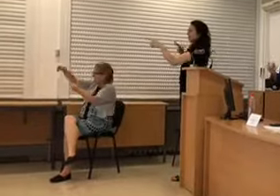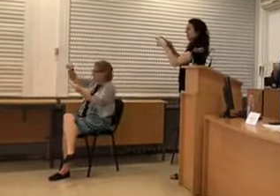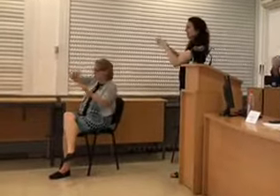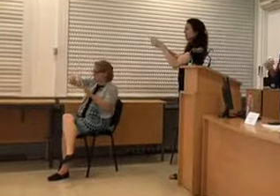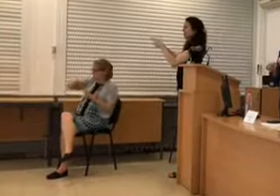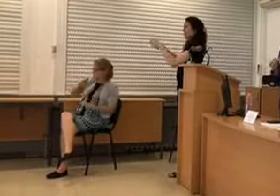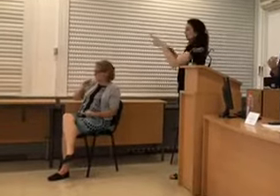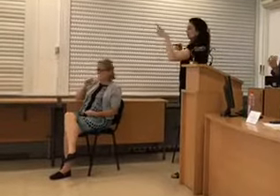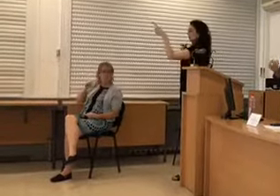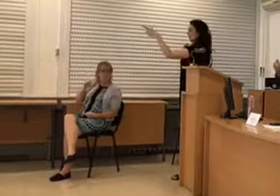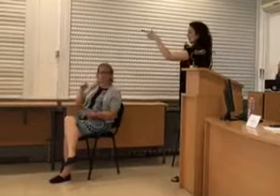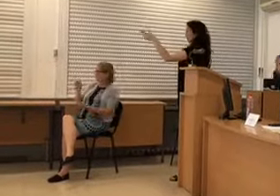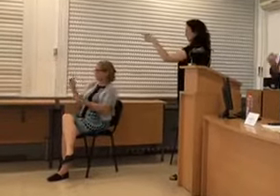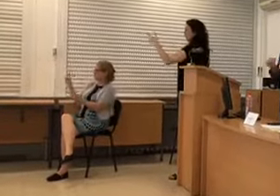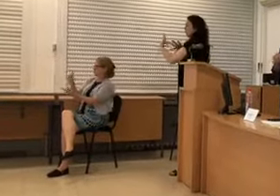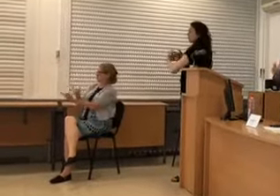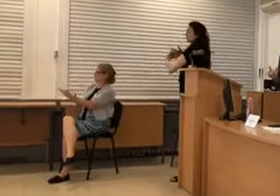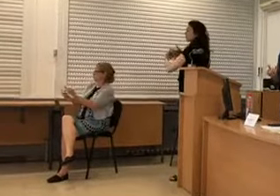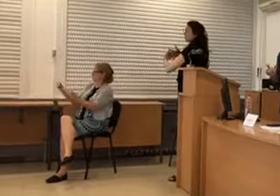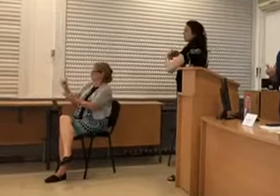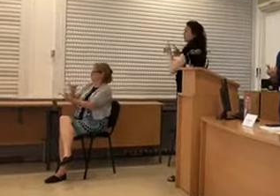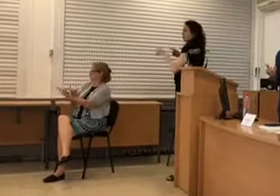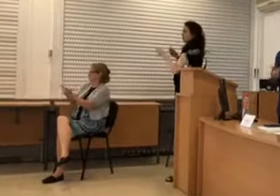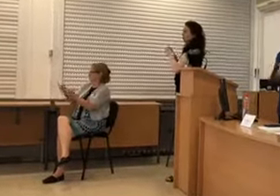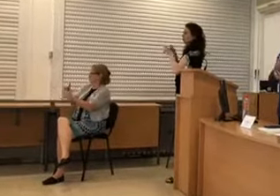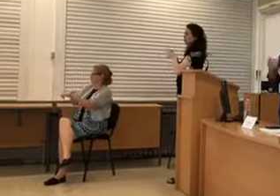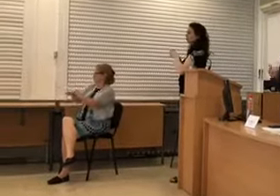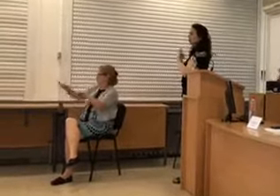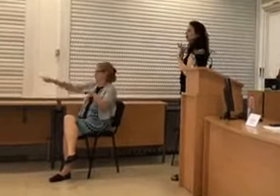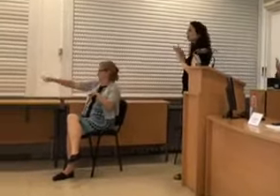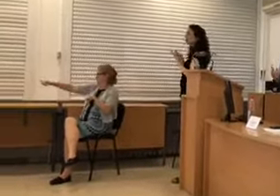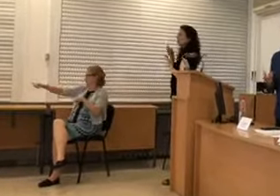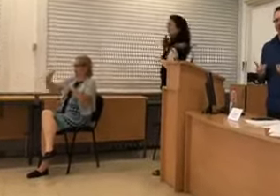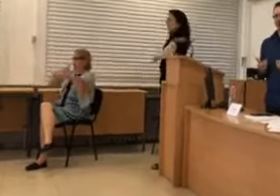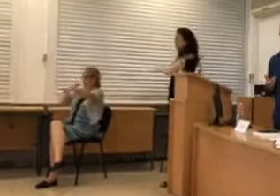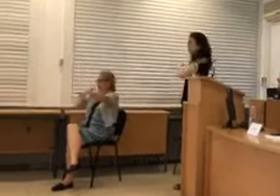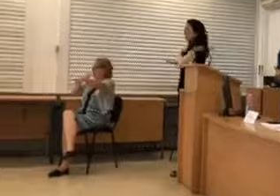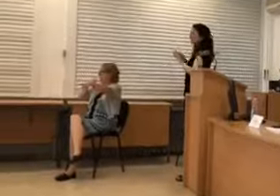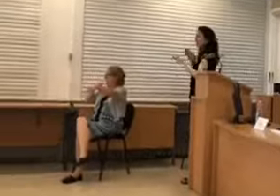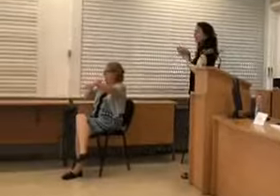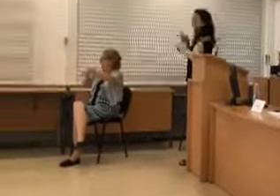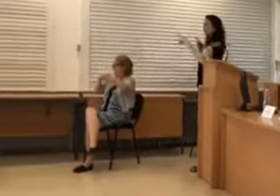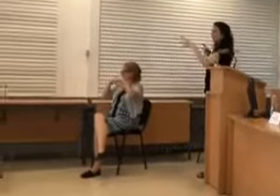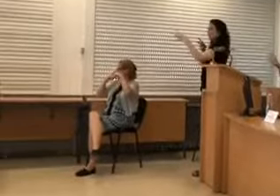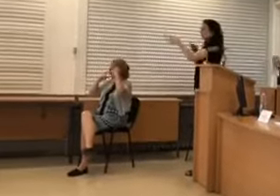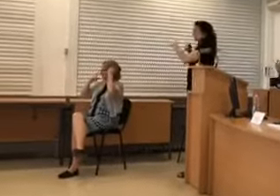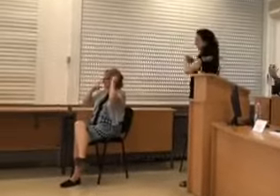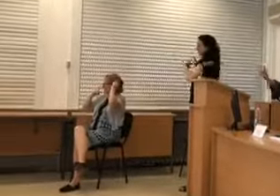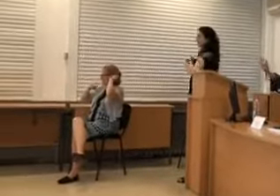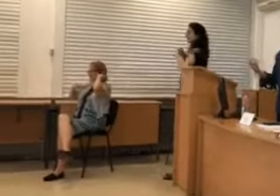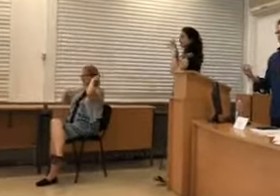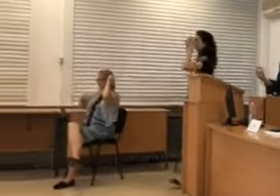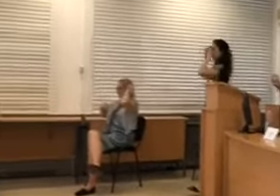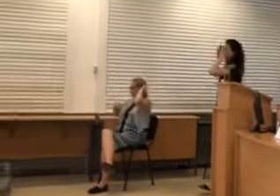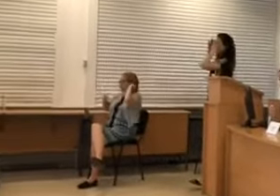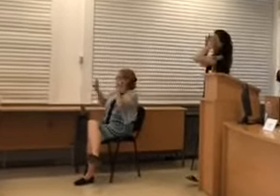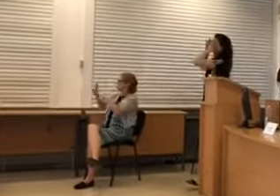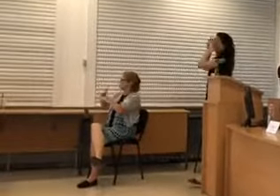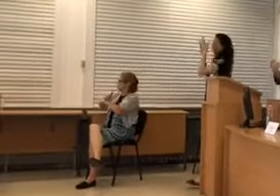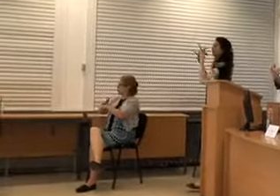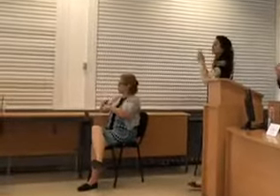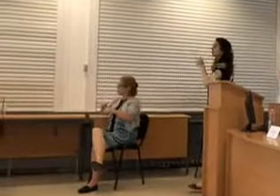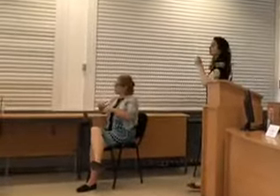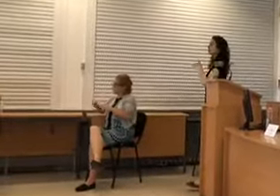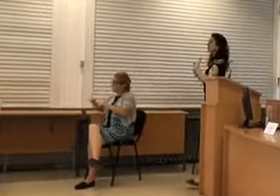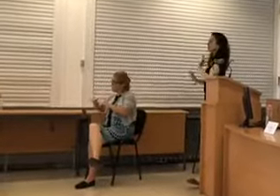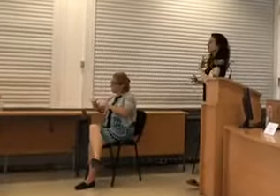to make sex in a synchronized way, to use their movements to